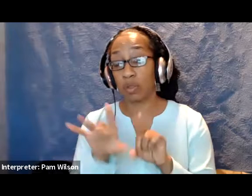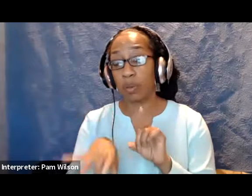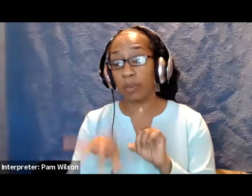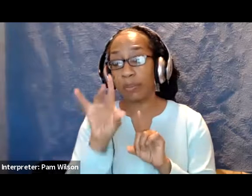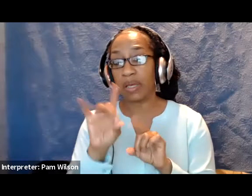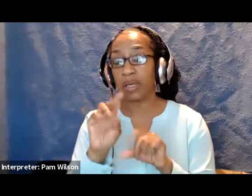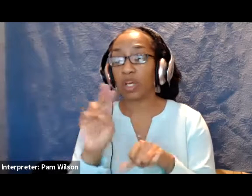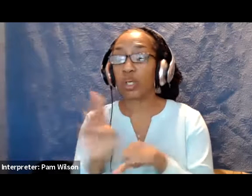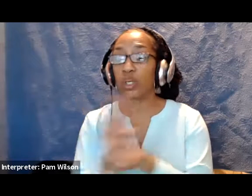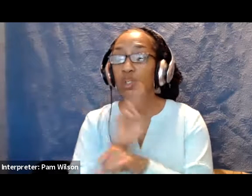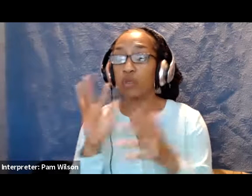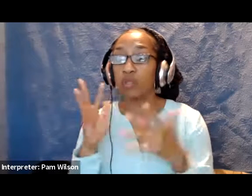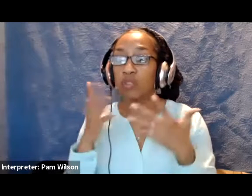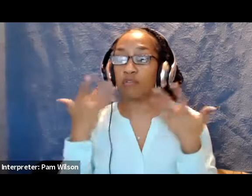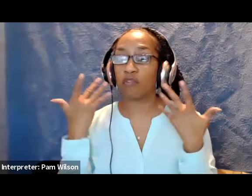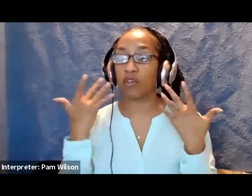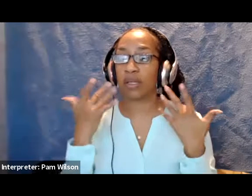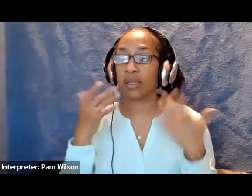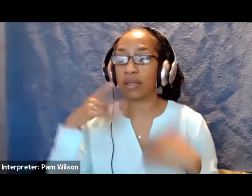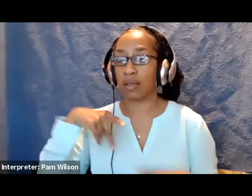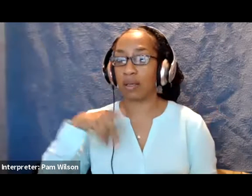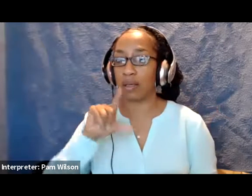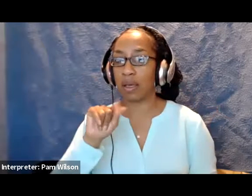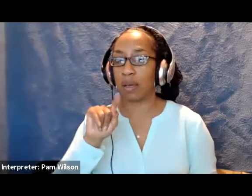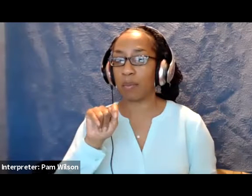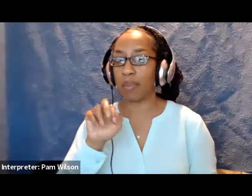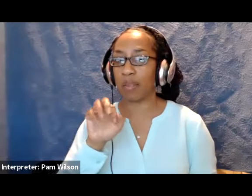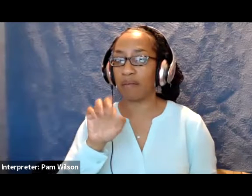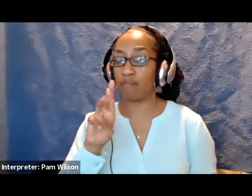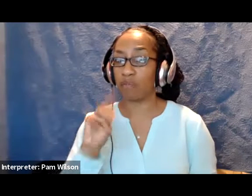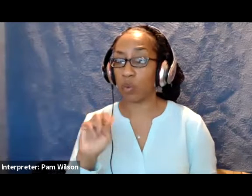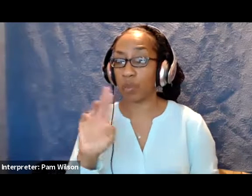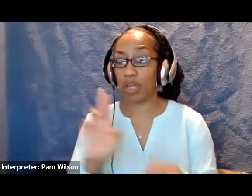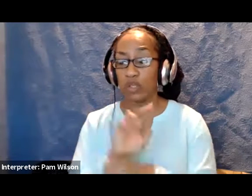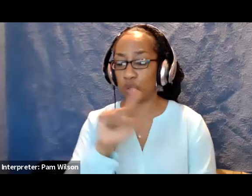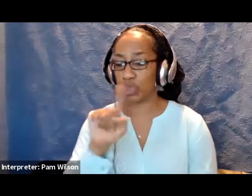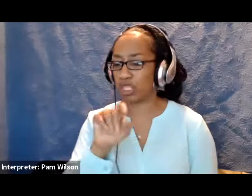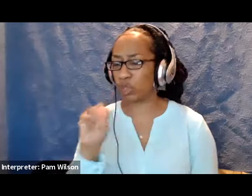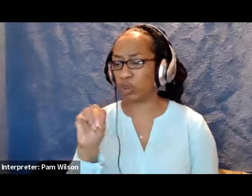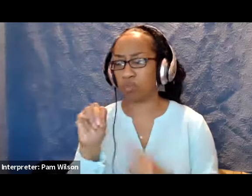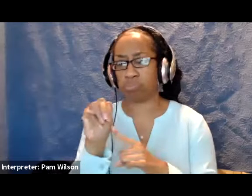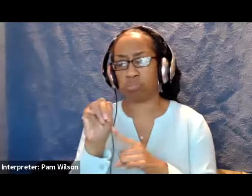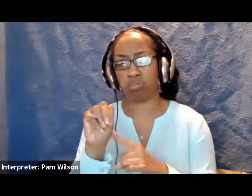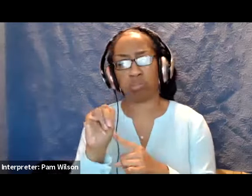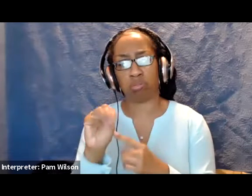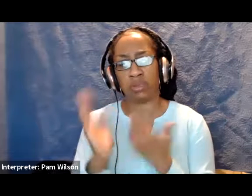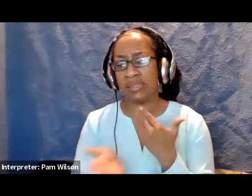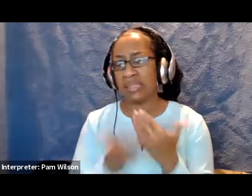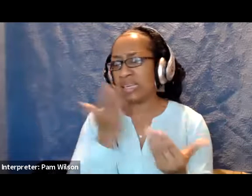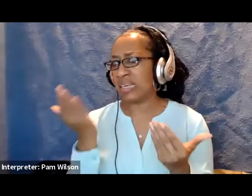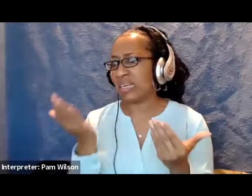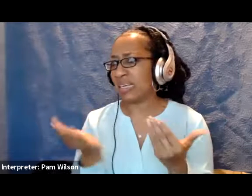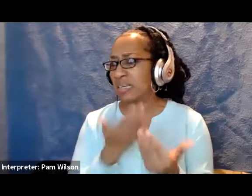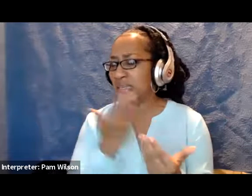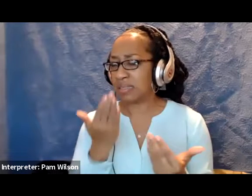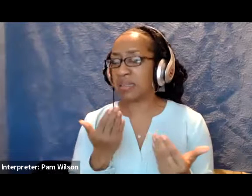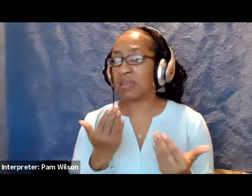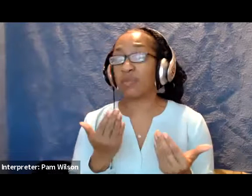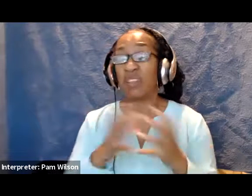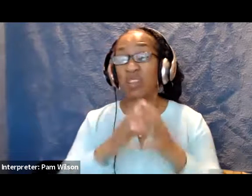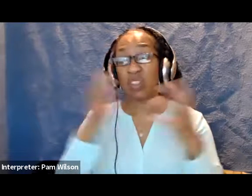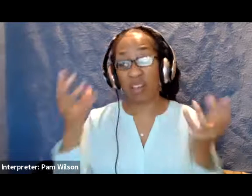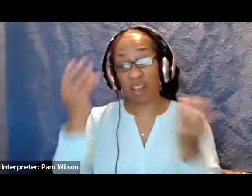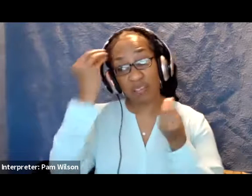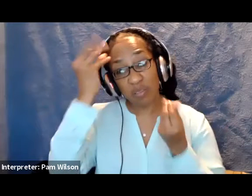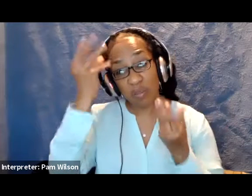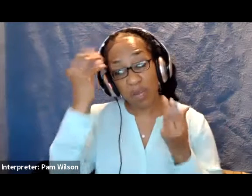user-friendly platform. I use Zoom. Zoom is amazingly easy and intuitive to use, but there's a lot of information and